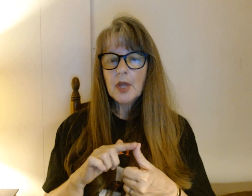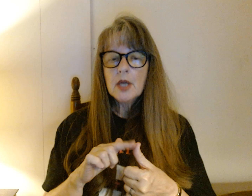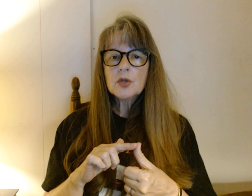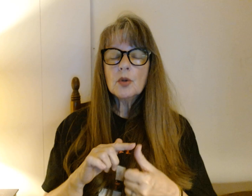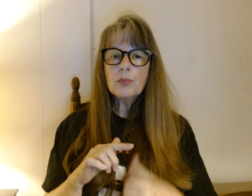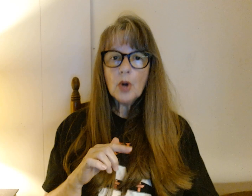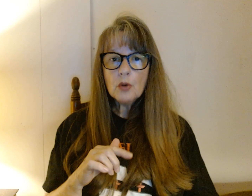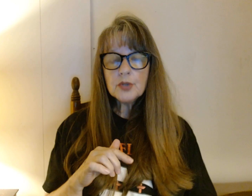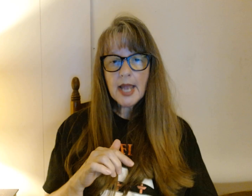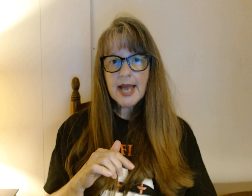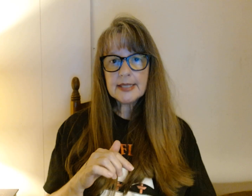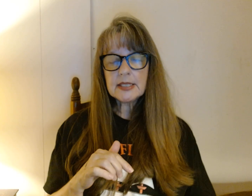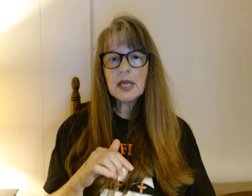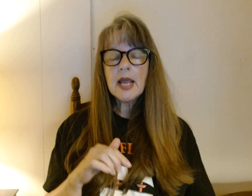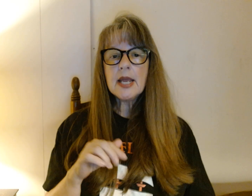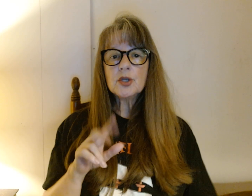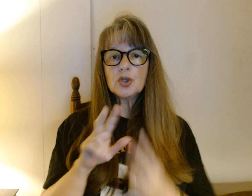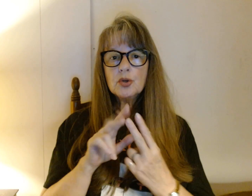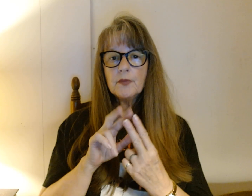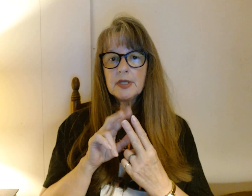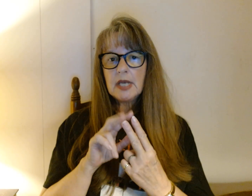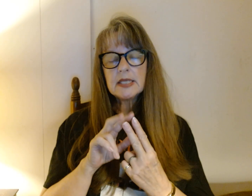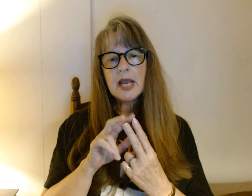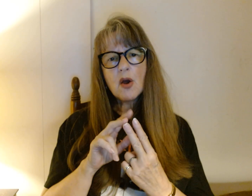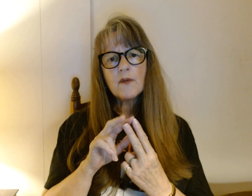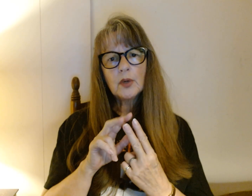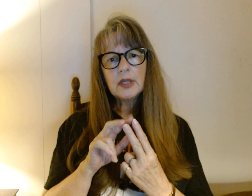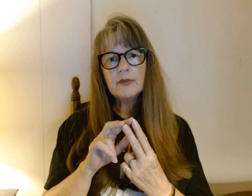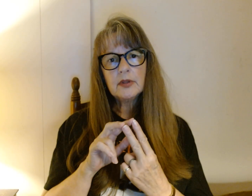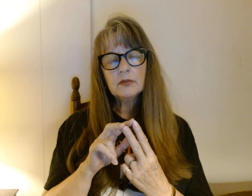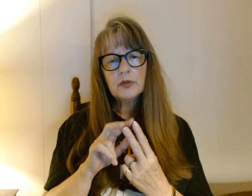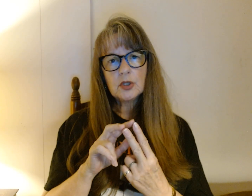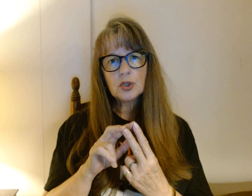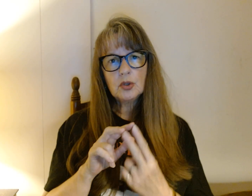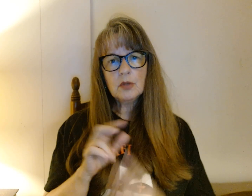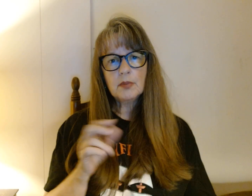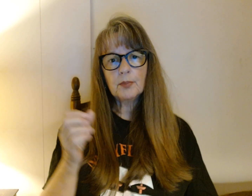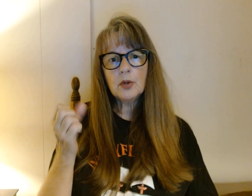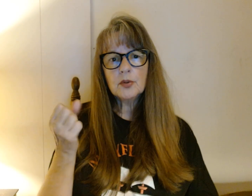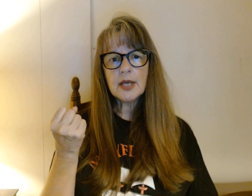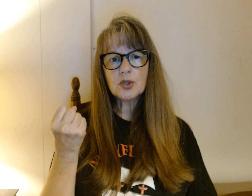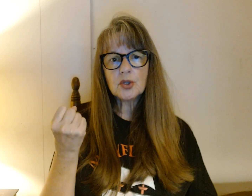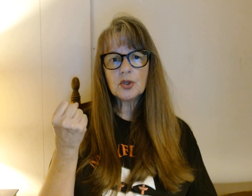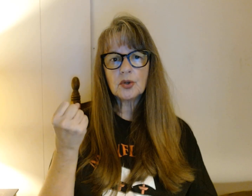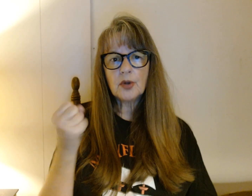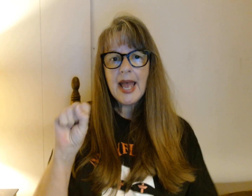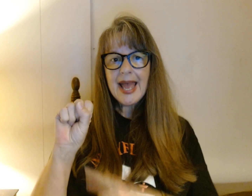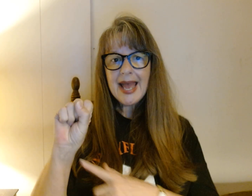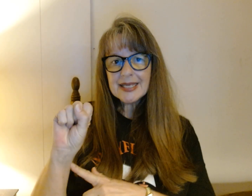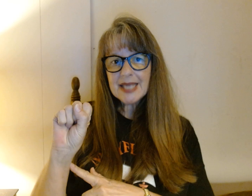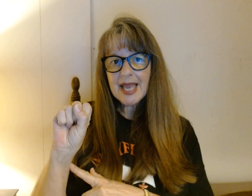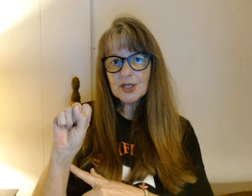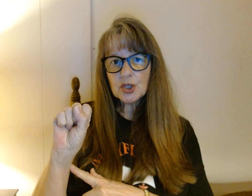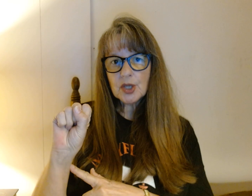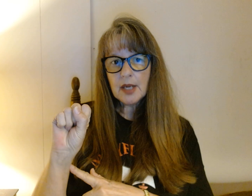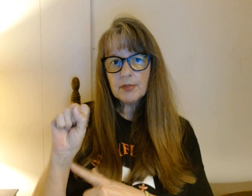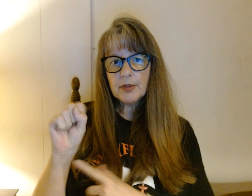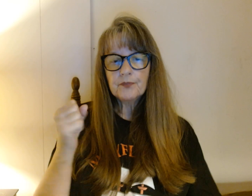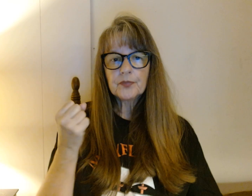So protest is two different signs. I know I've already given this to you, but a protest, you get your S hand shape